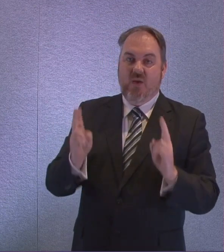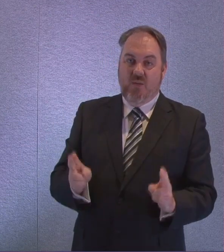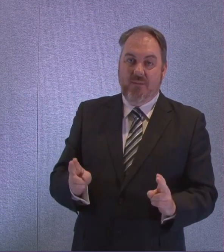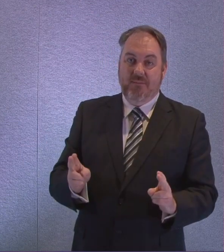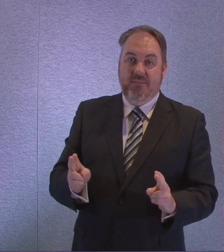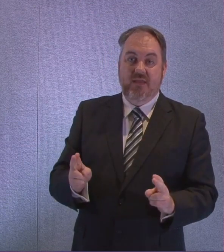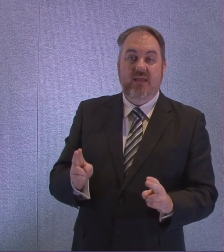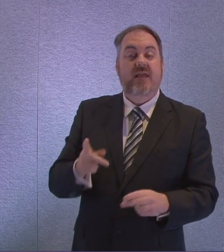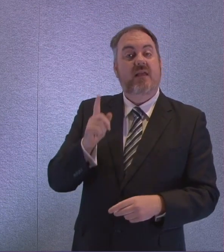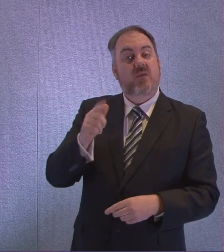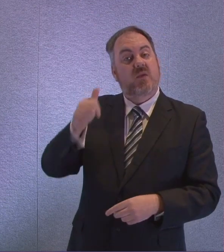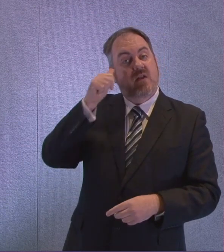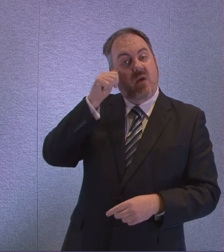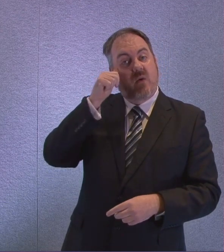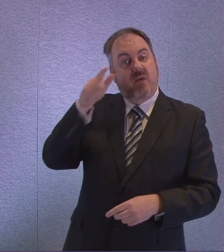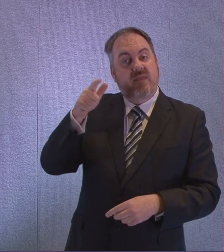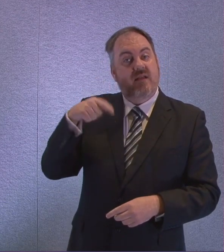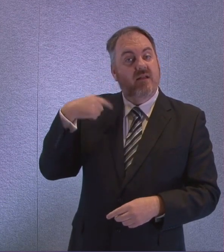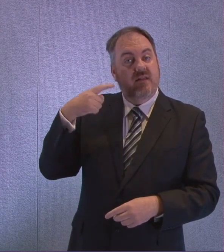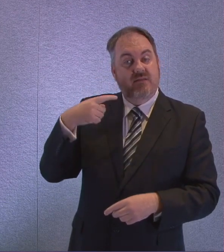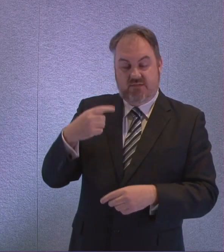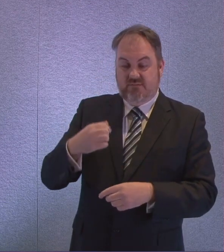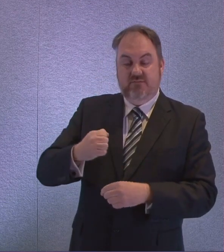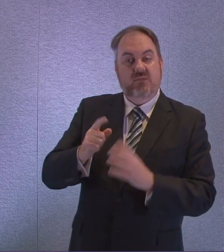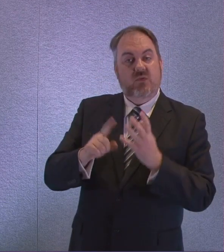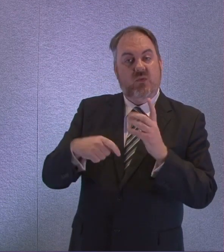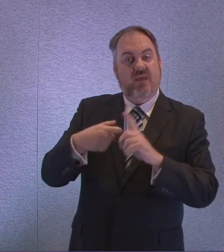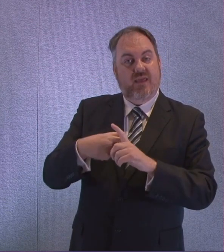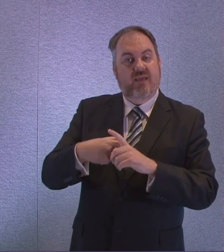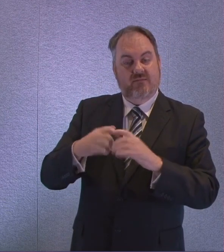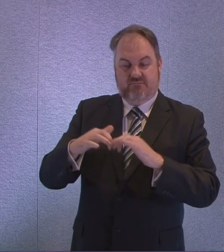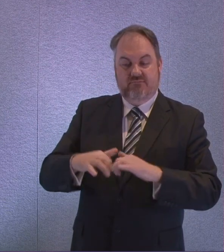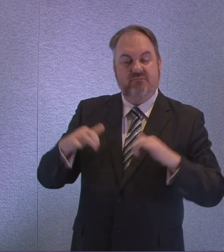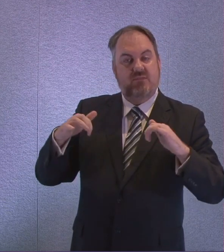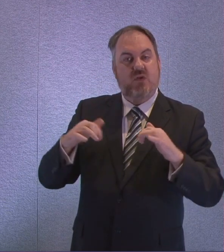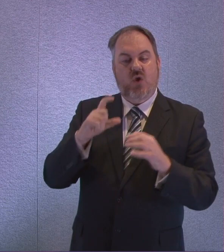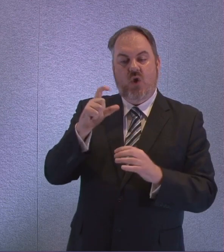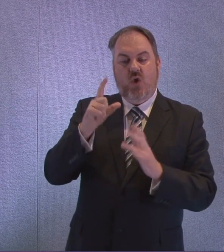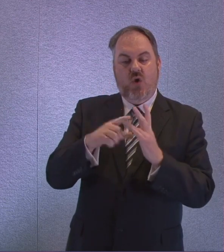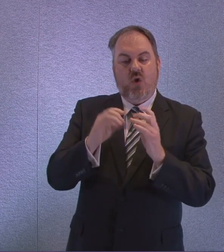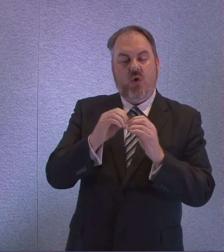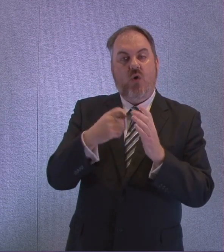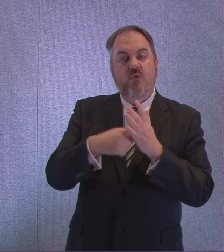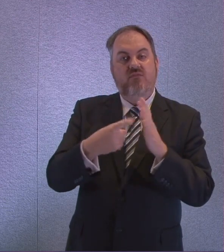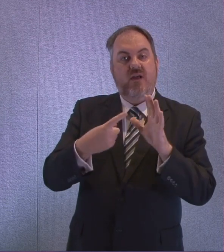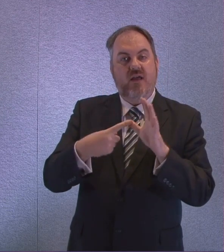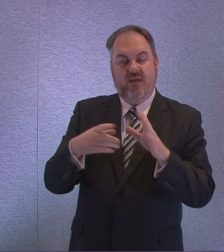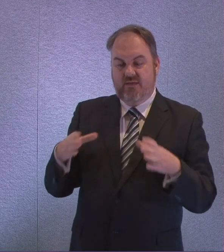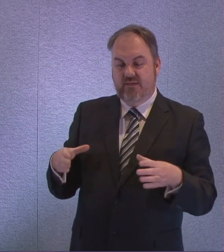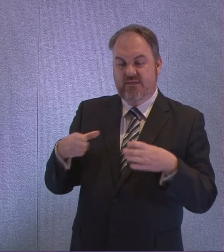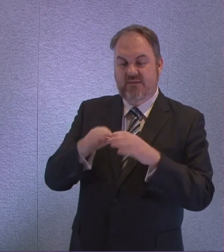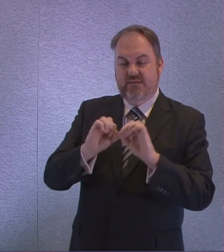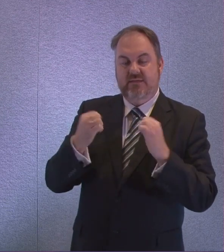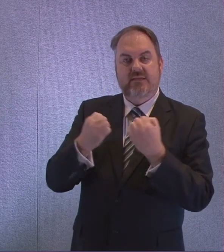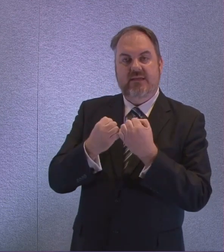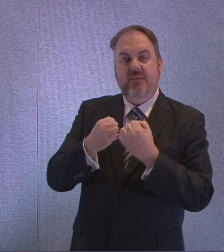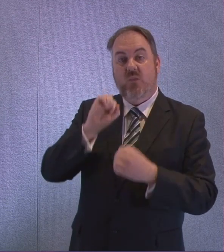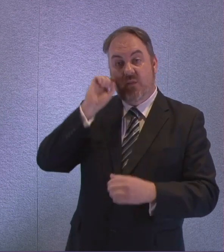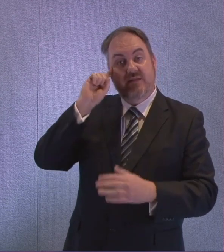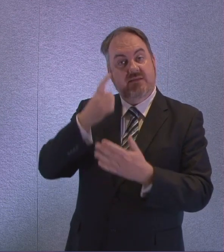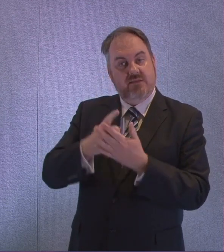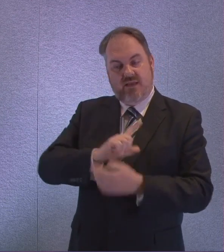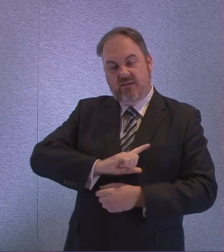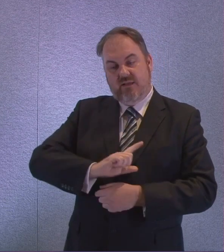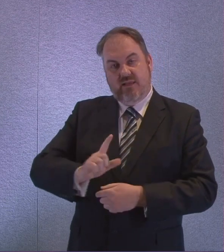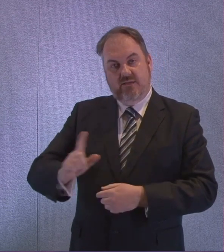support that to start to think about the exit strategy, what that might look like. But it is likely that restrictions and measures